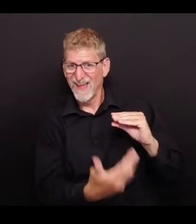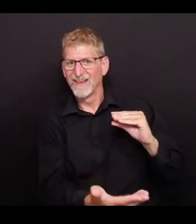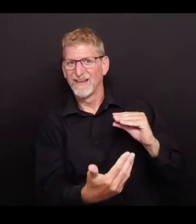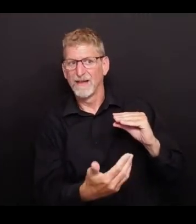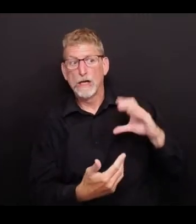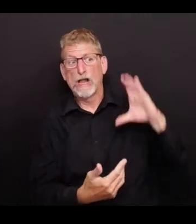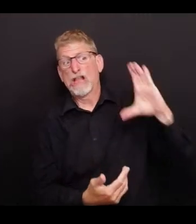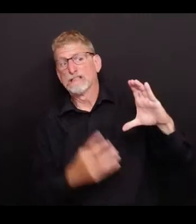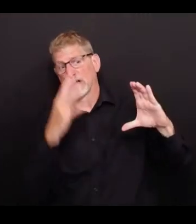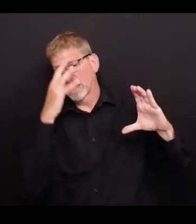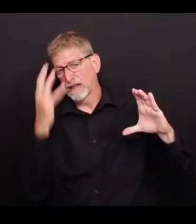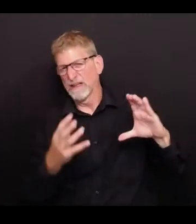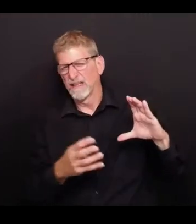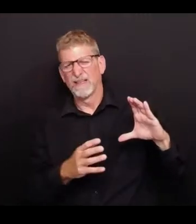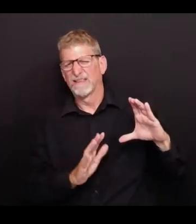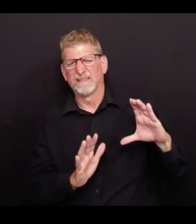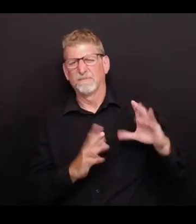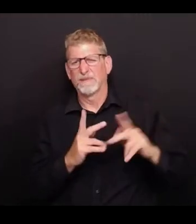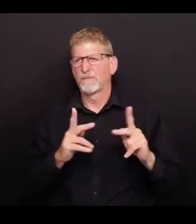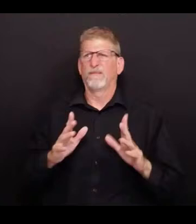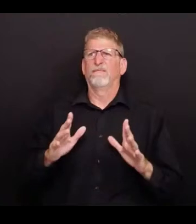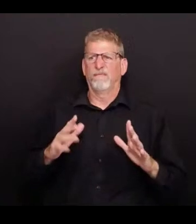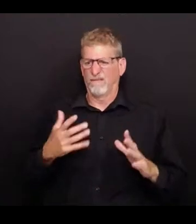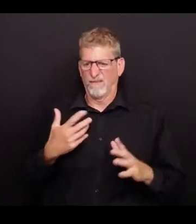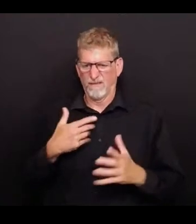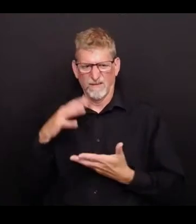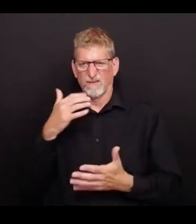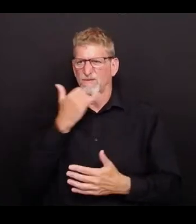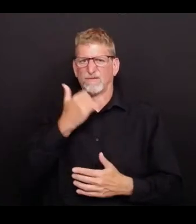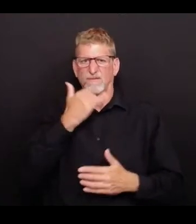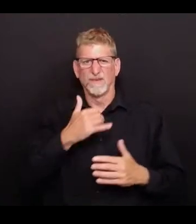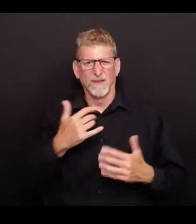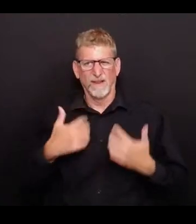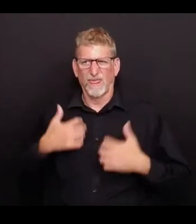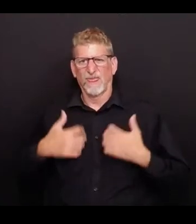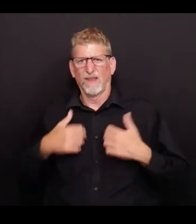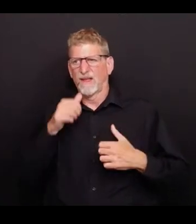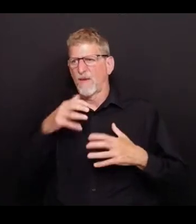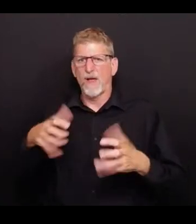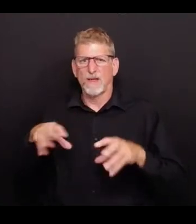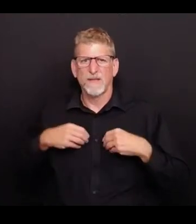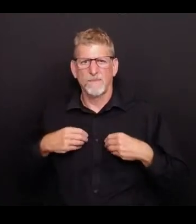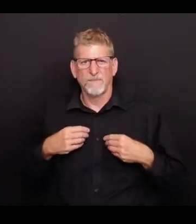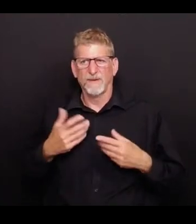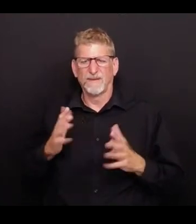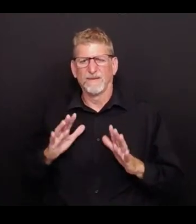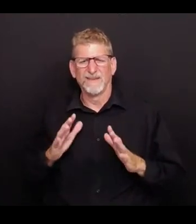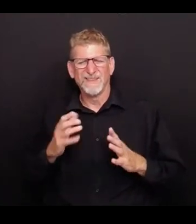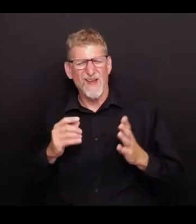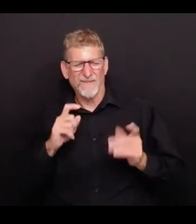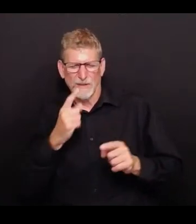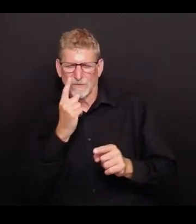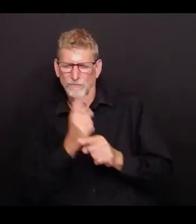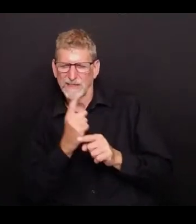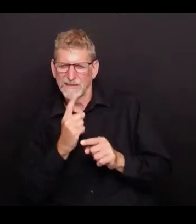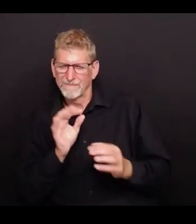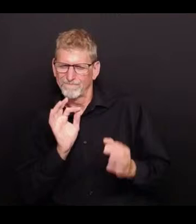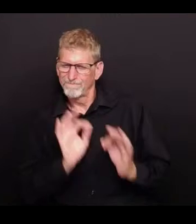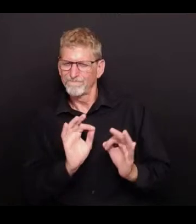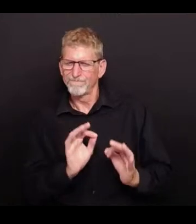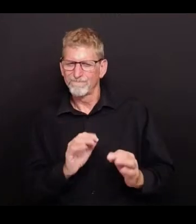not significant enough to cause sort of, as you said, an ethical concern. I'll